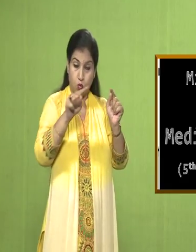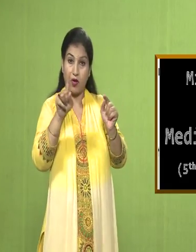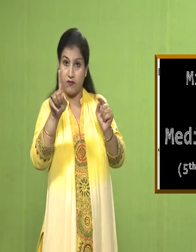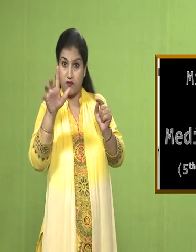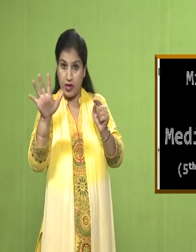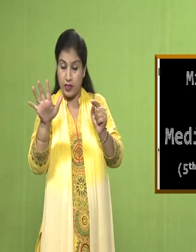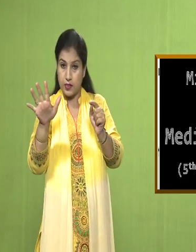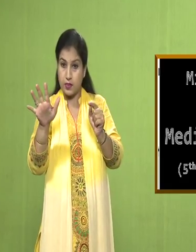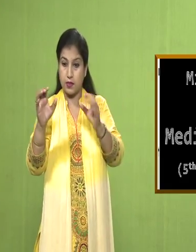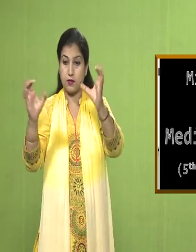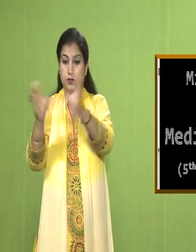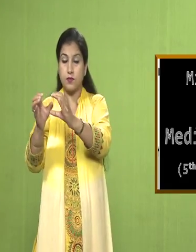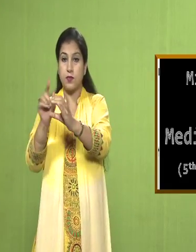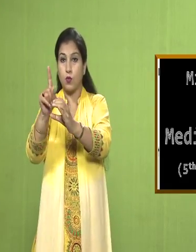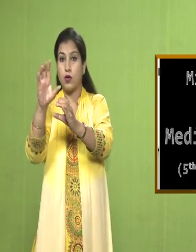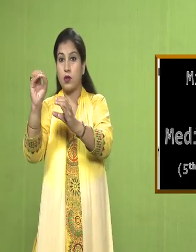can also say medieval age,